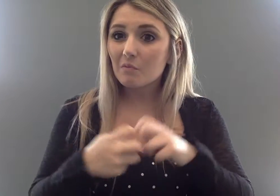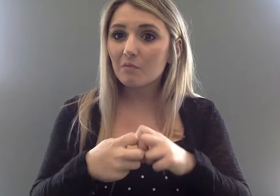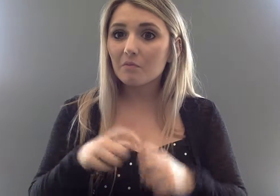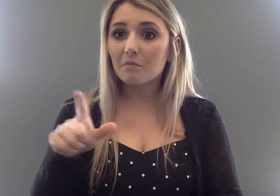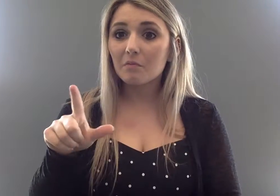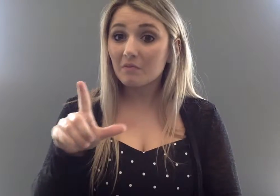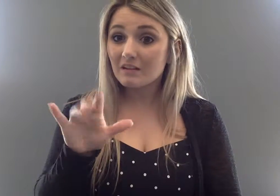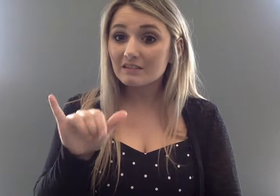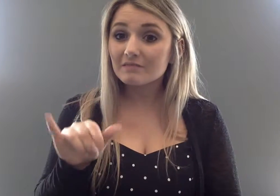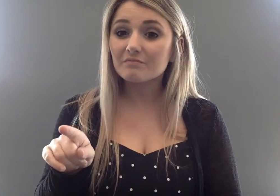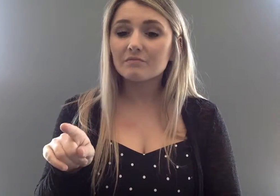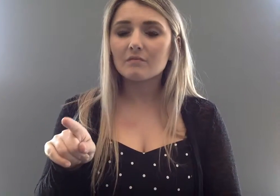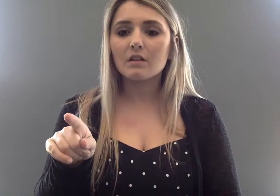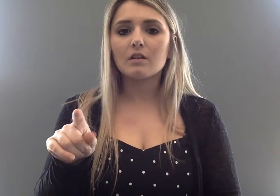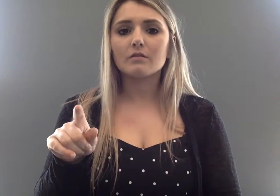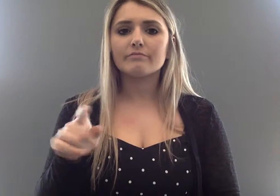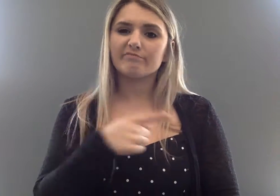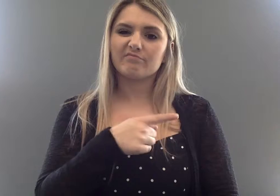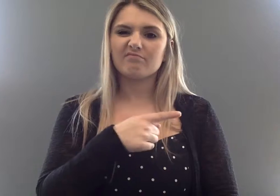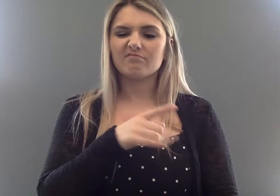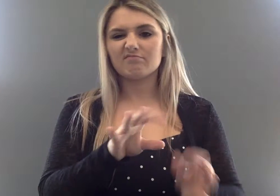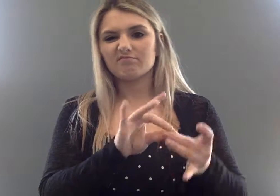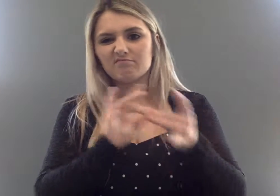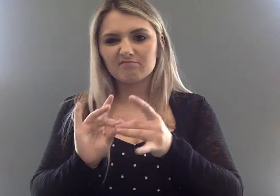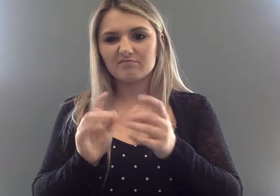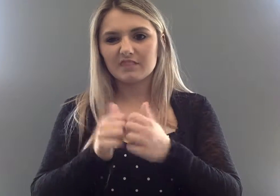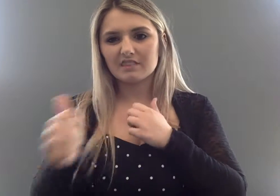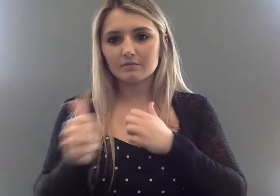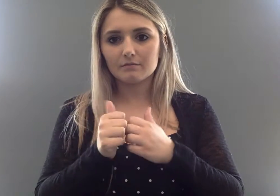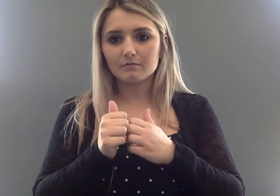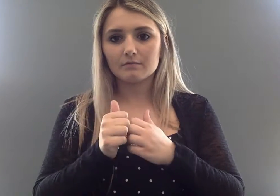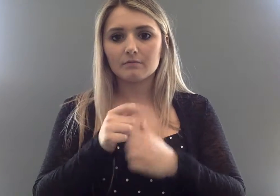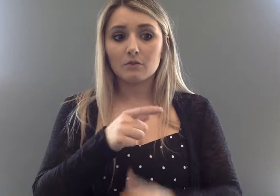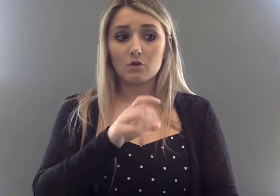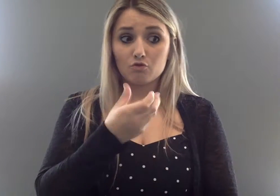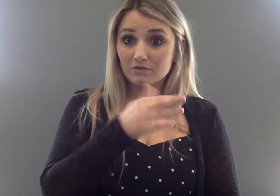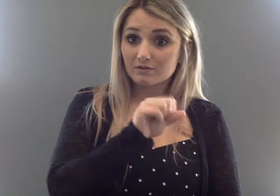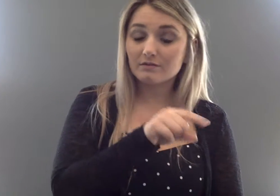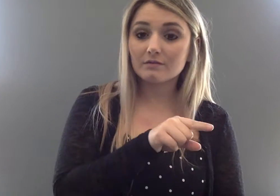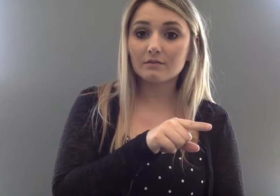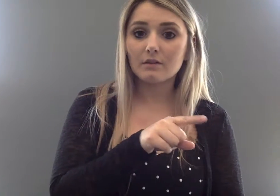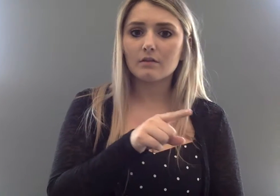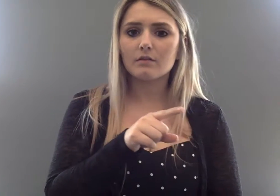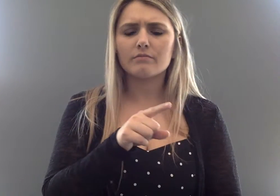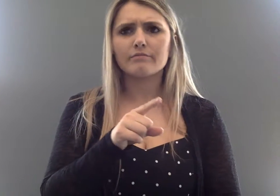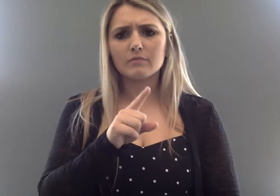Okay, that would be distance. Chris? Being sure that people knew how to